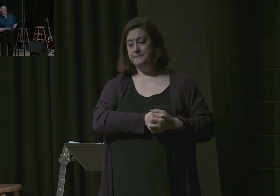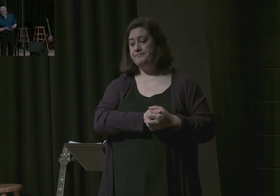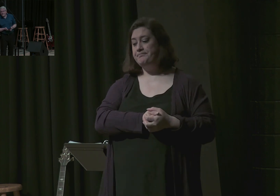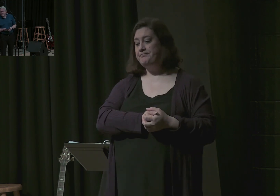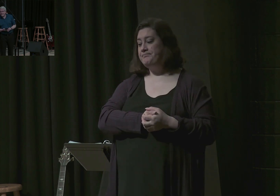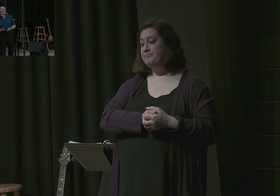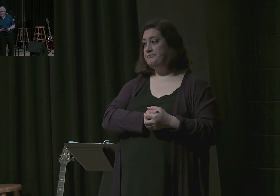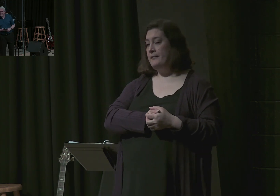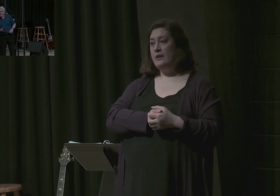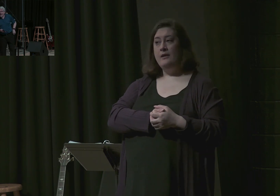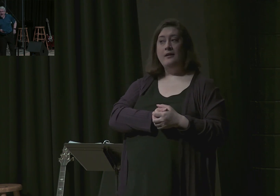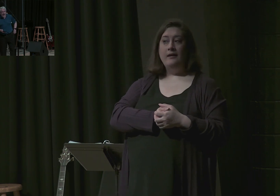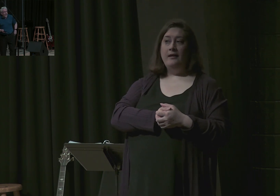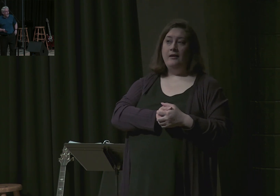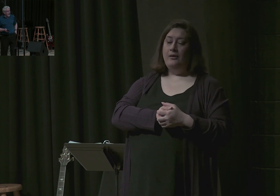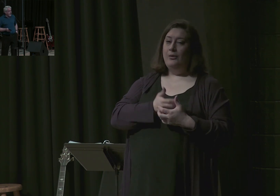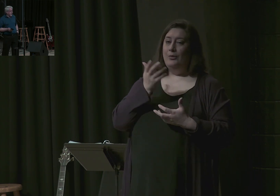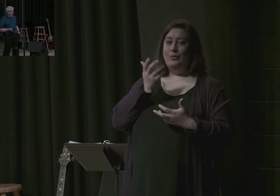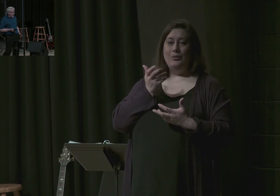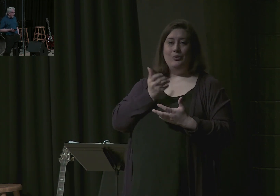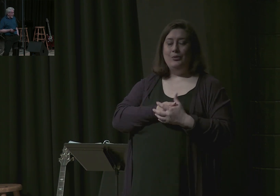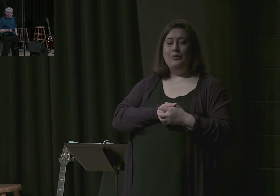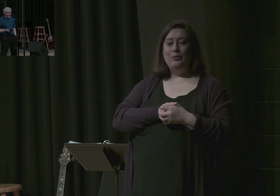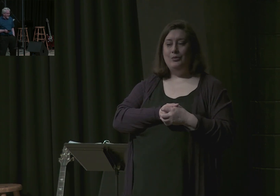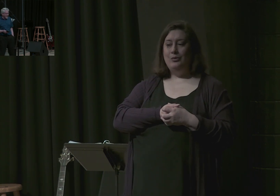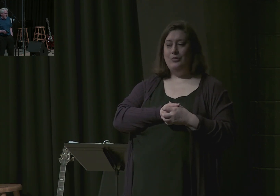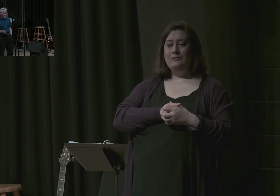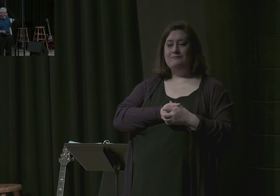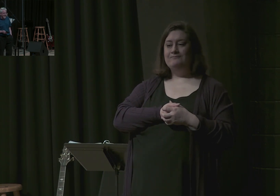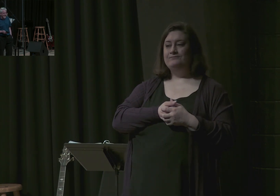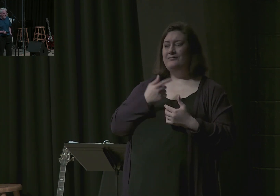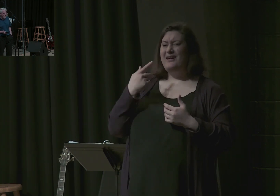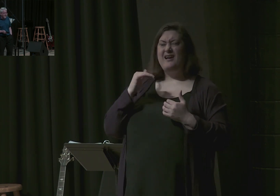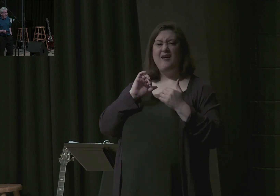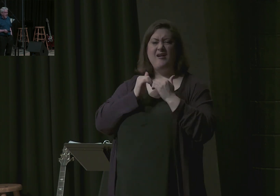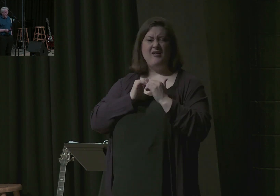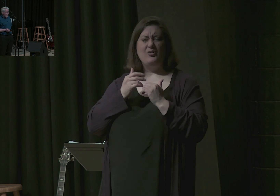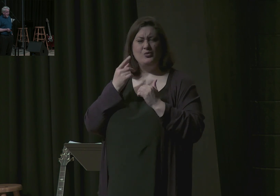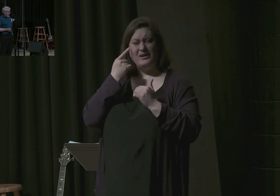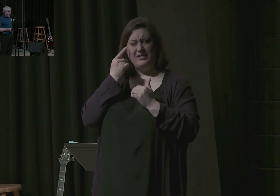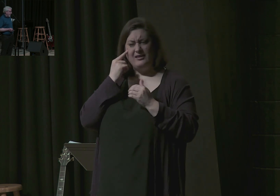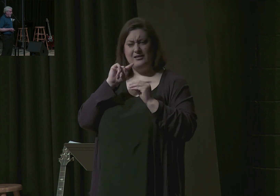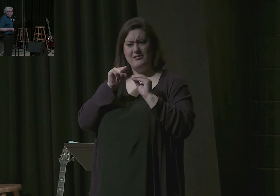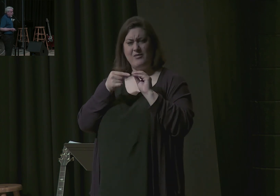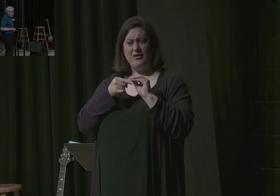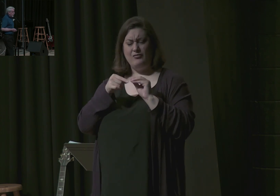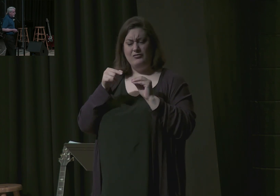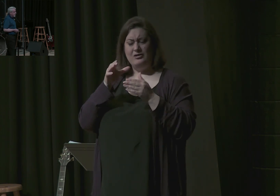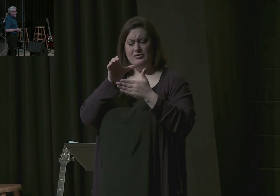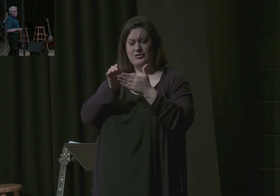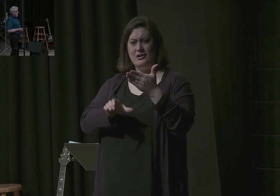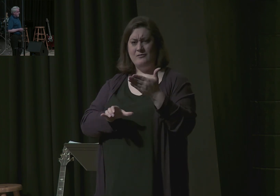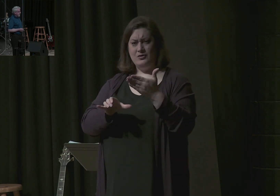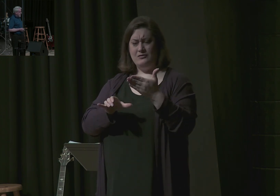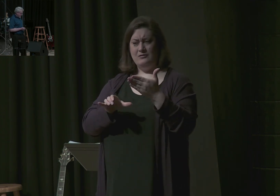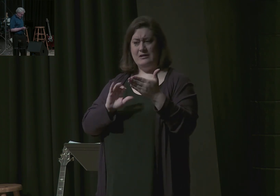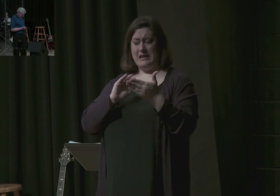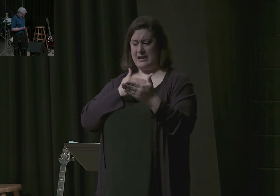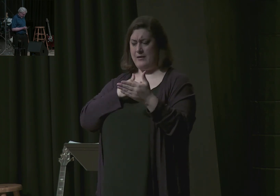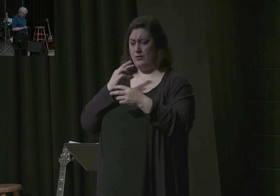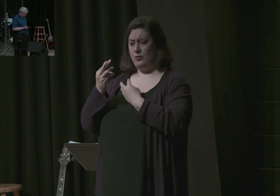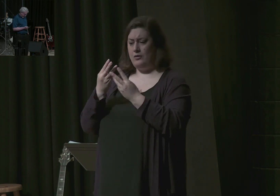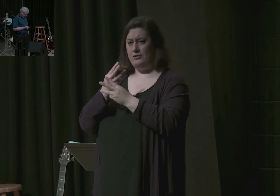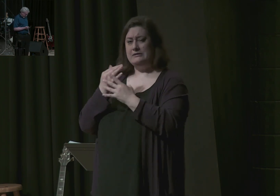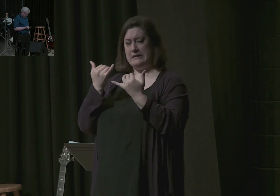Well, how do we grapple with a text like this in our world